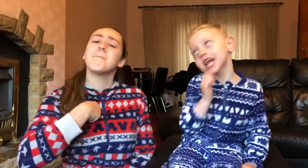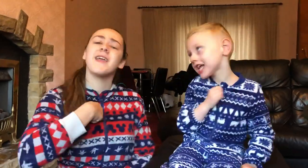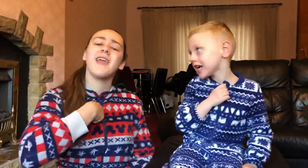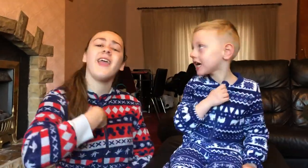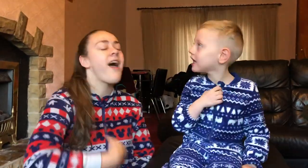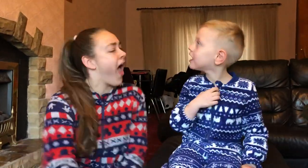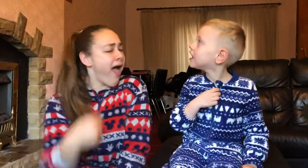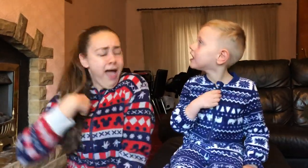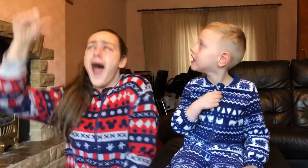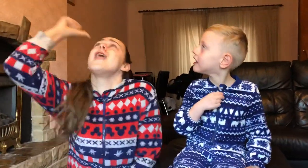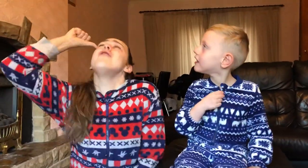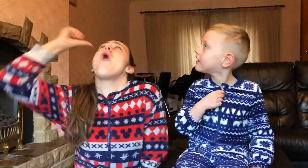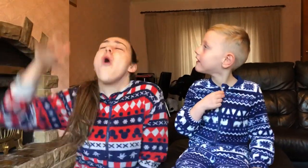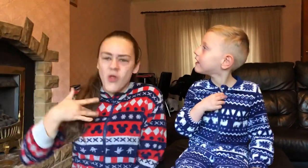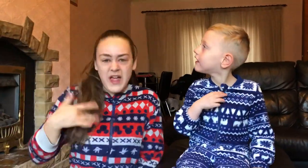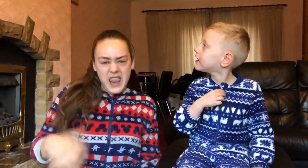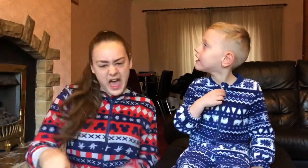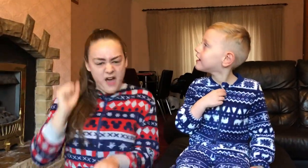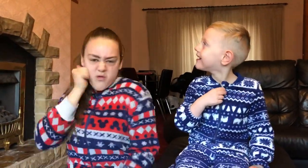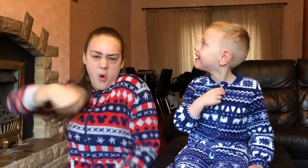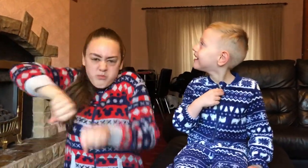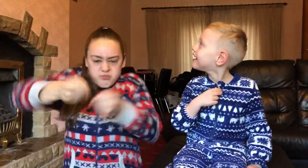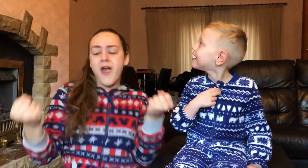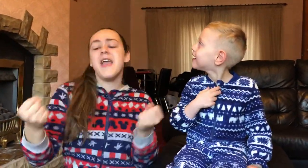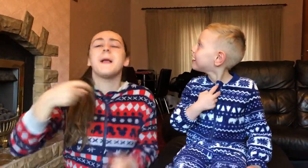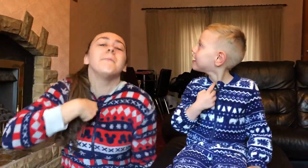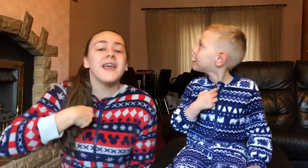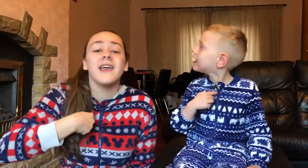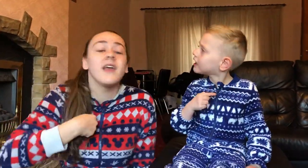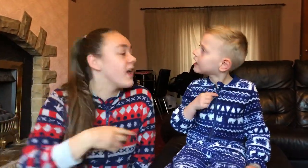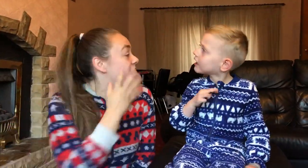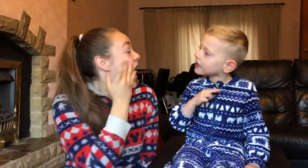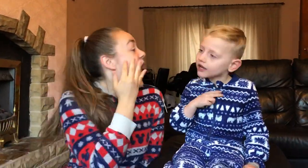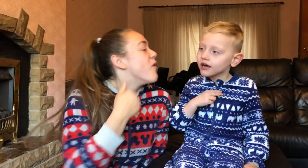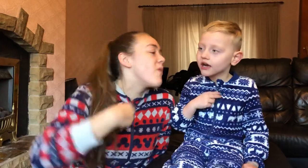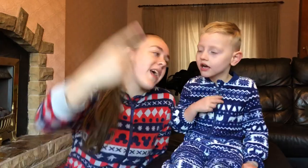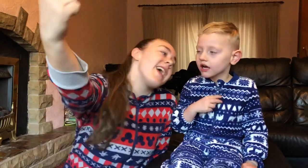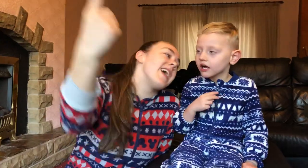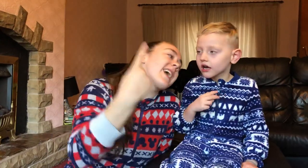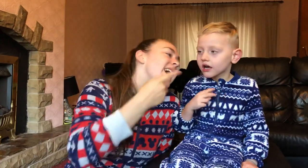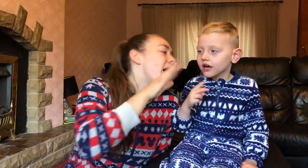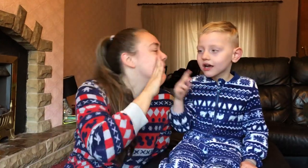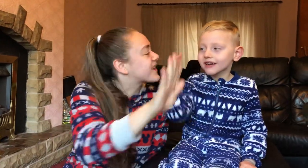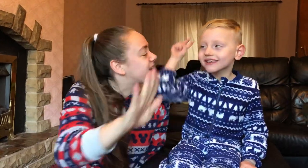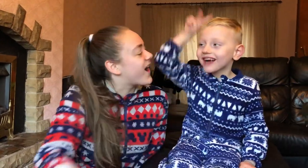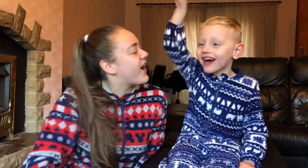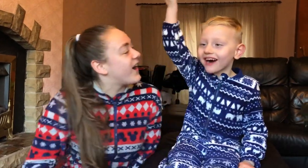me I know that life won't break me When it comes to calm